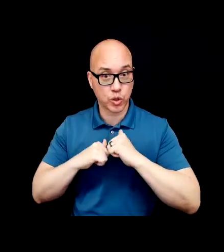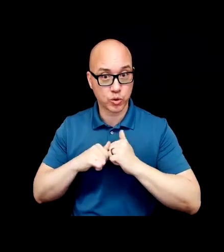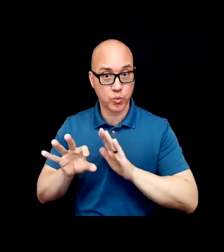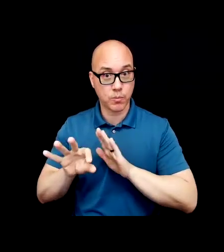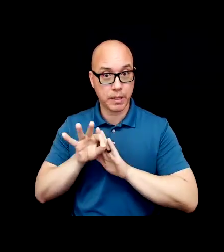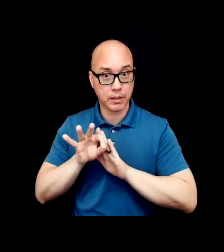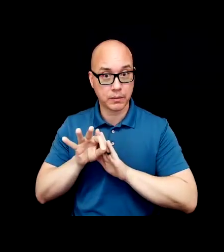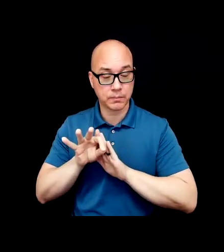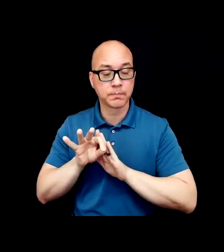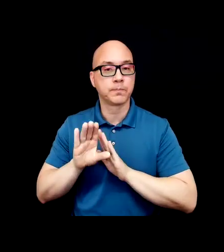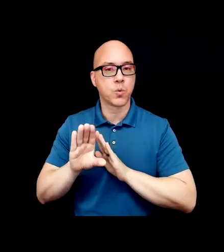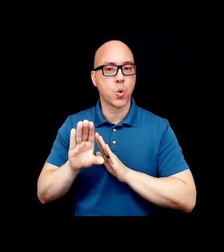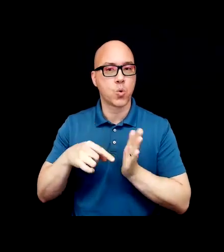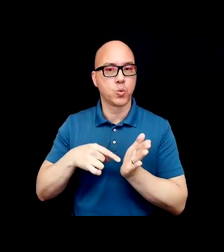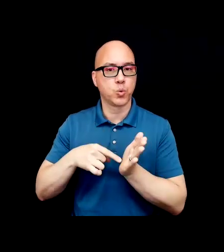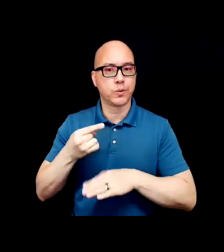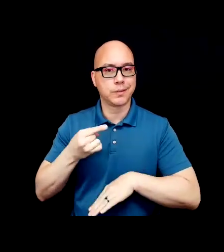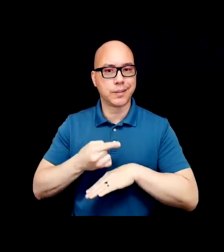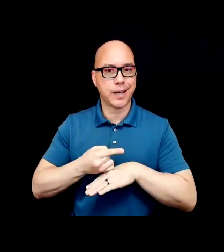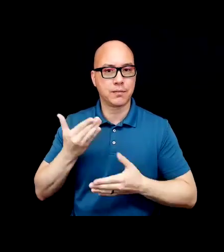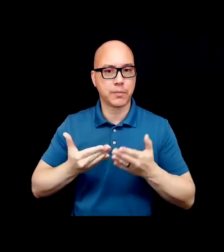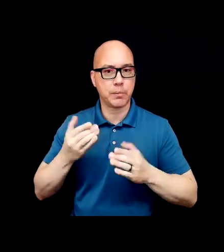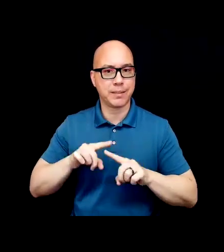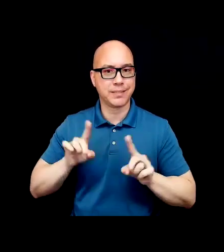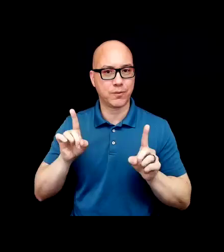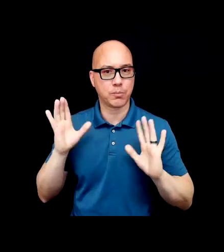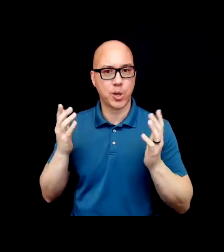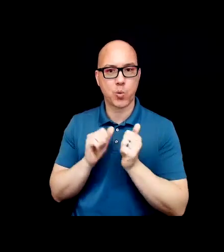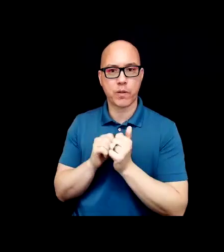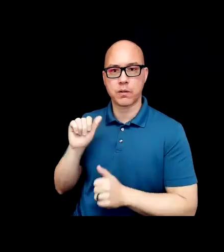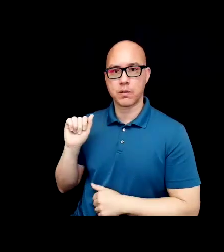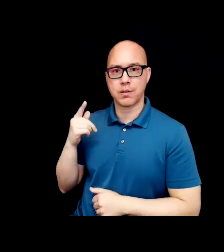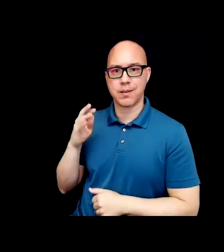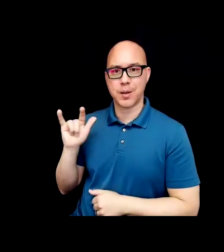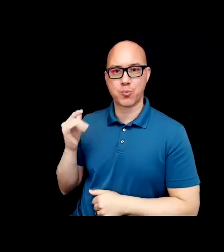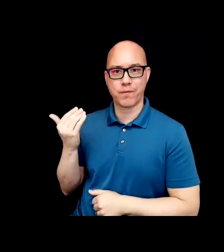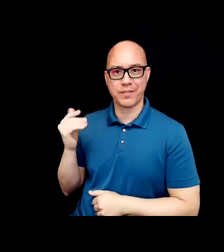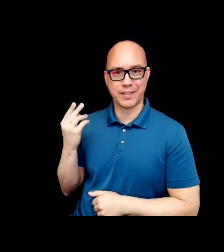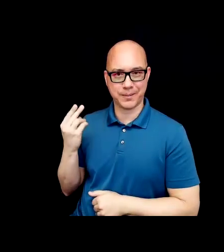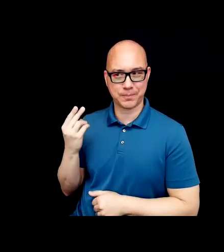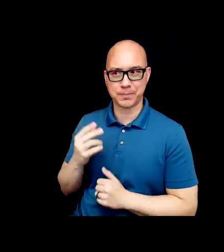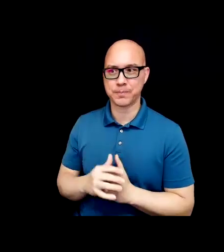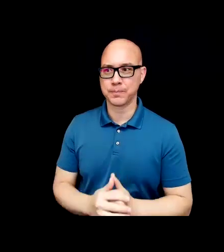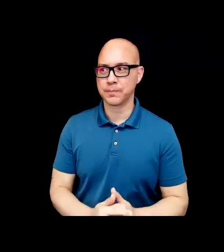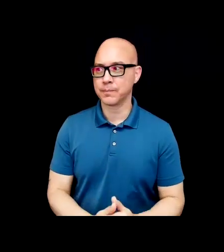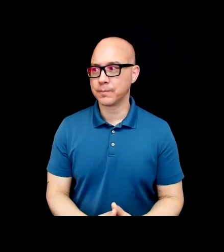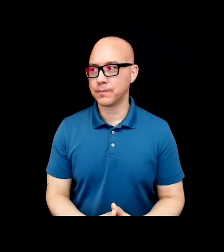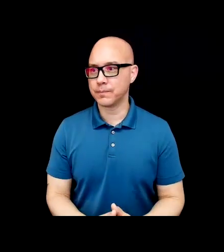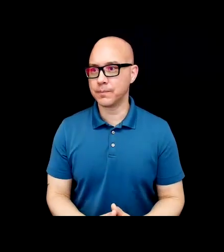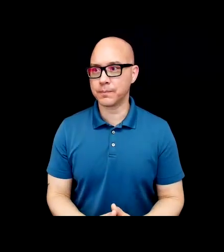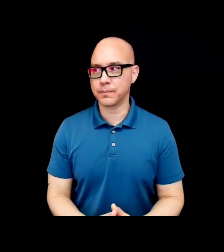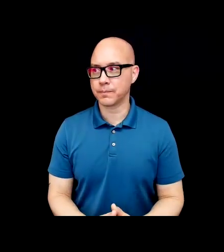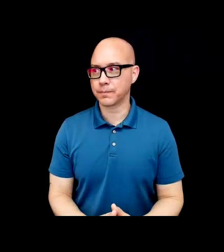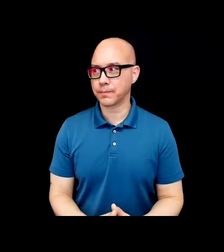may have a different deadline from that April 15th deadline that everybody knows about. So you can see